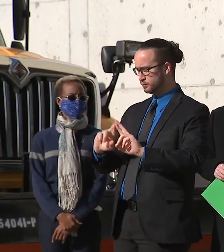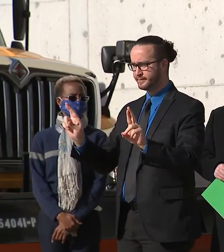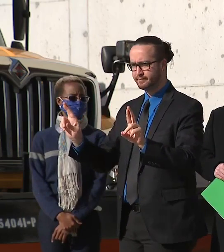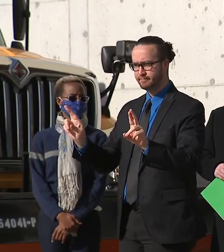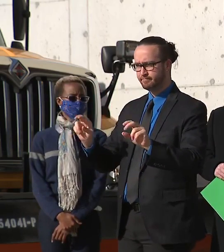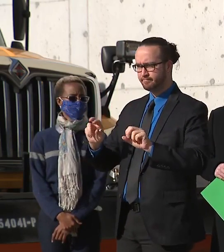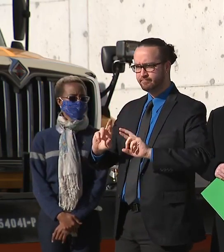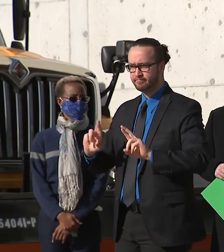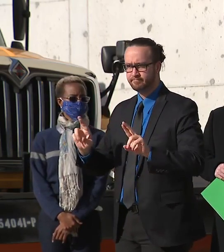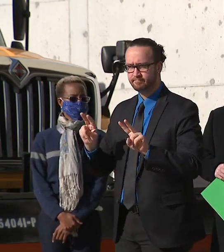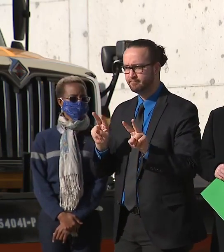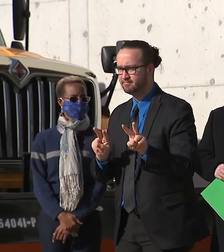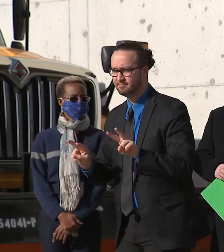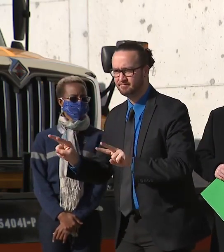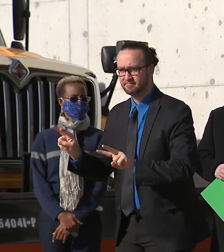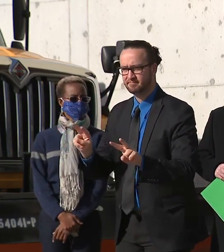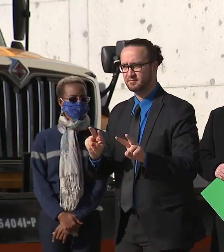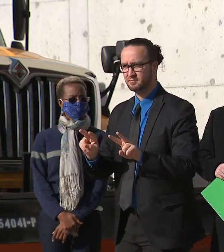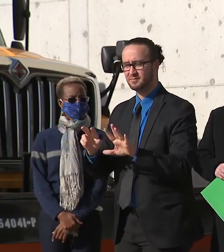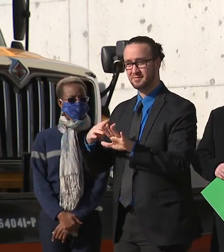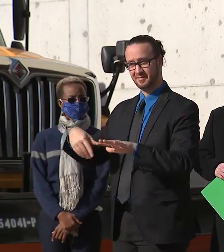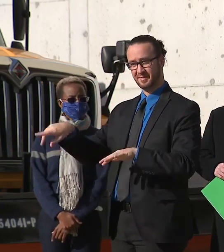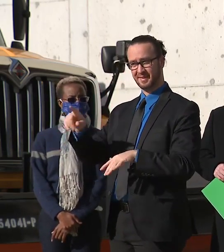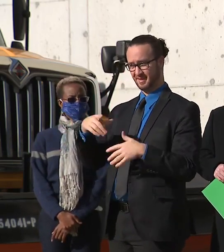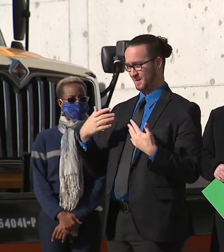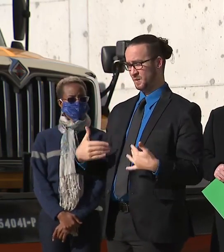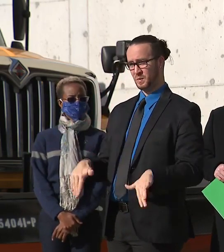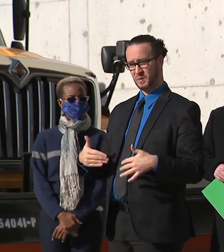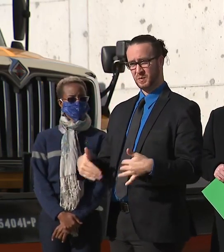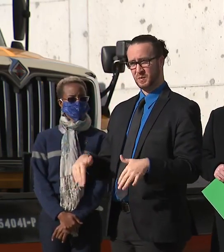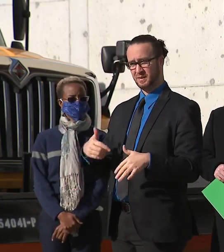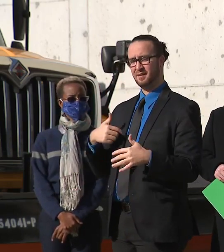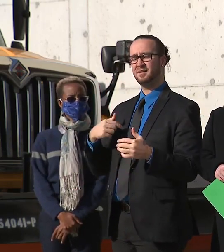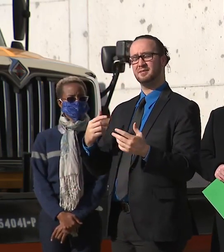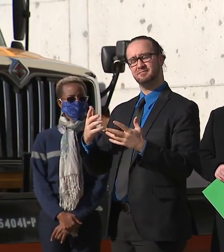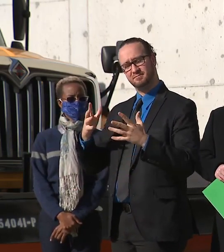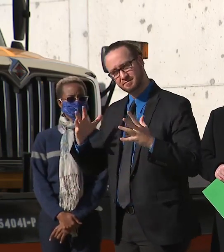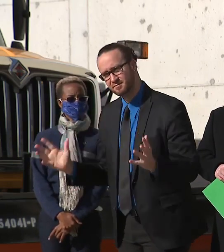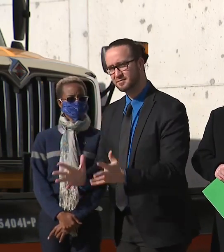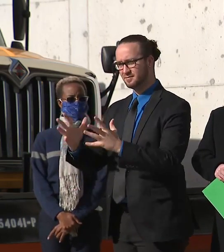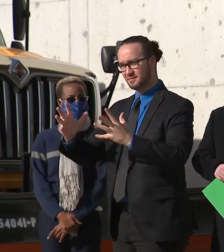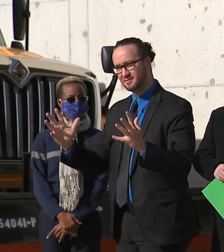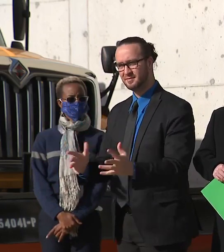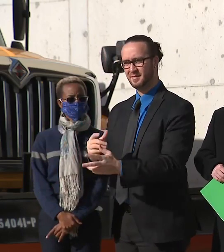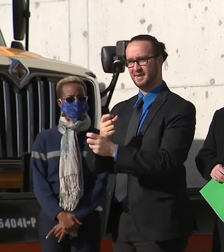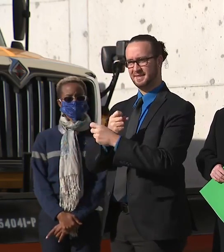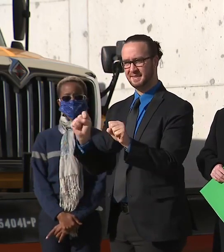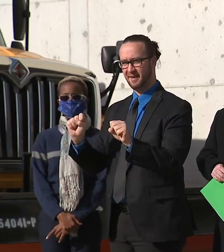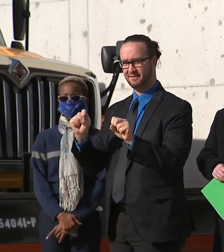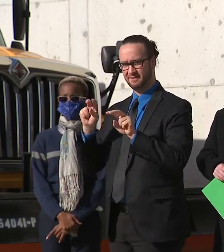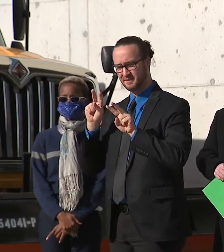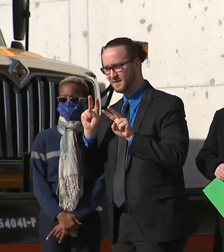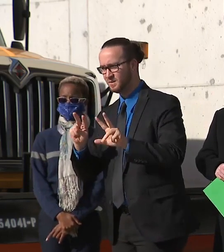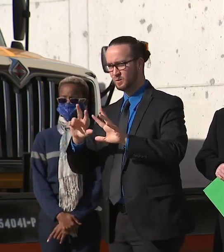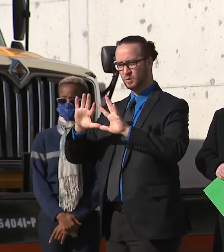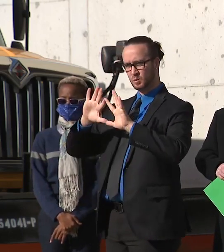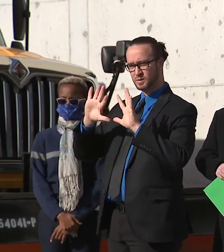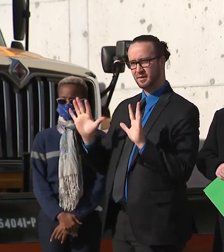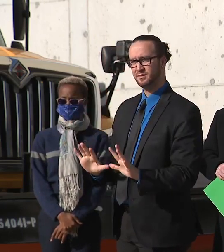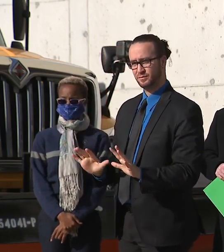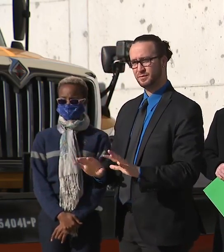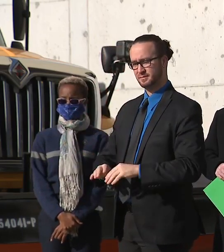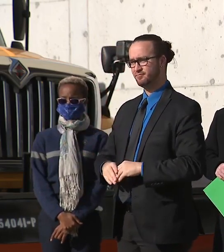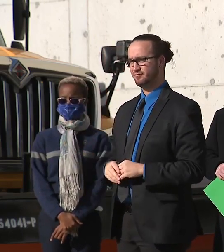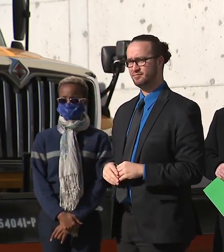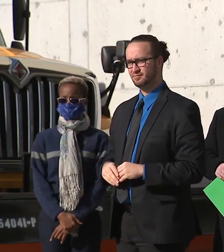We strongly encourage residents to take measures to prepare for the storm as well, ensuring that you have food and